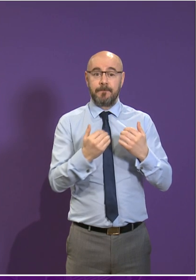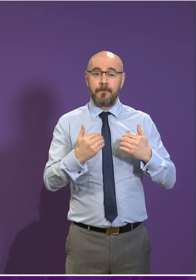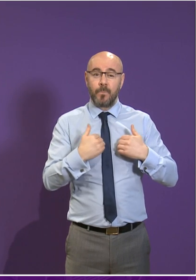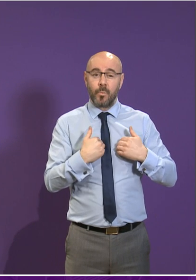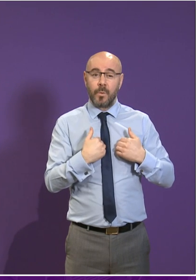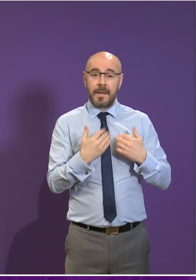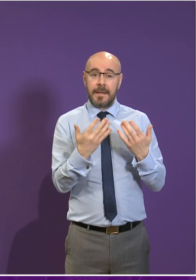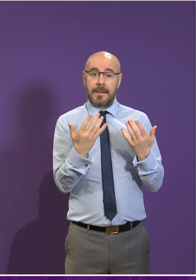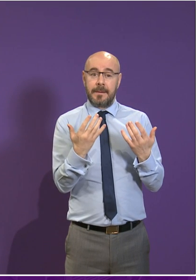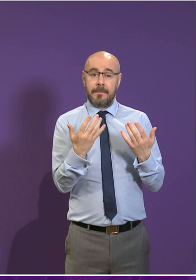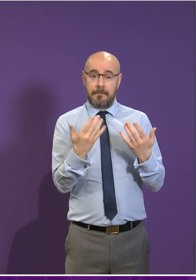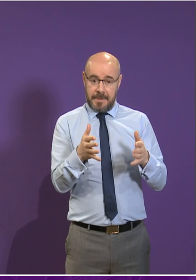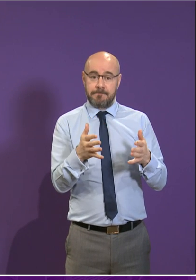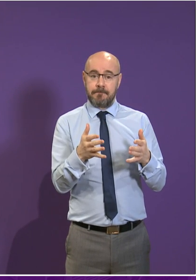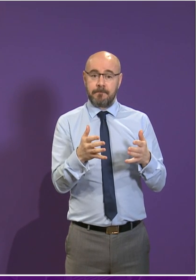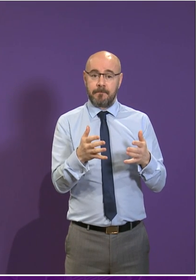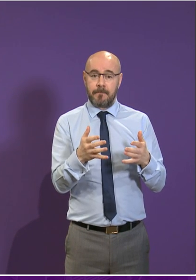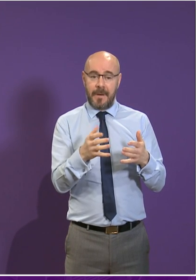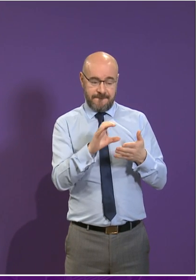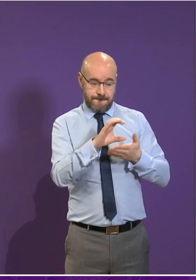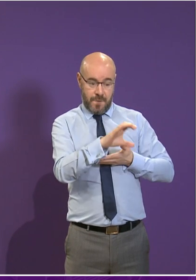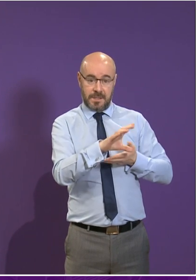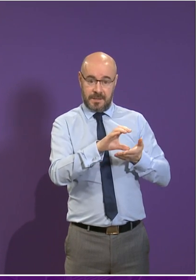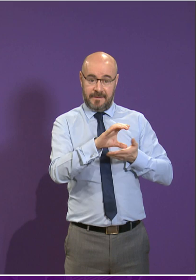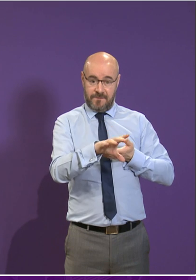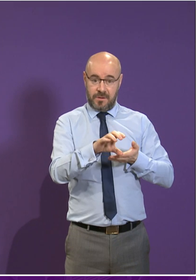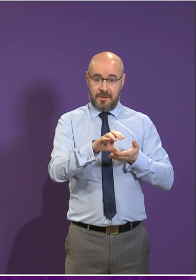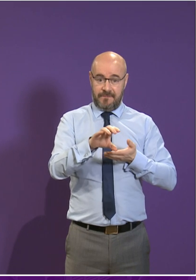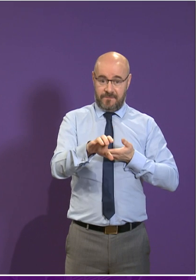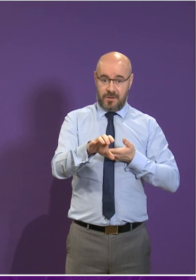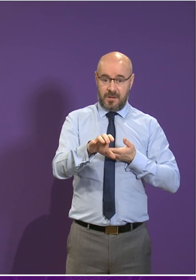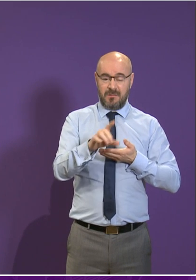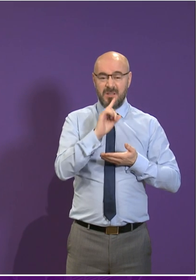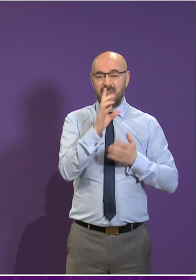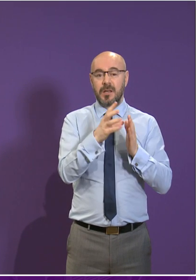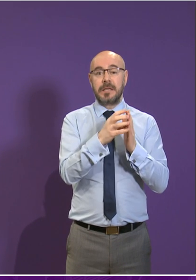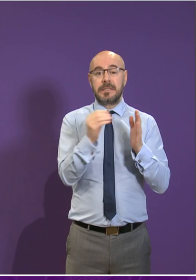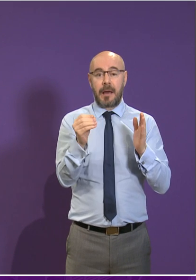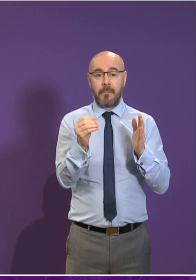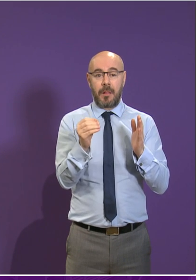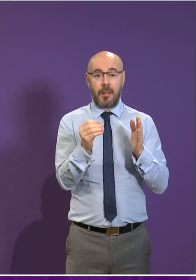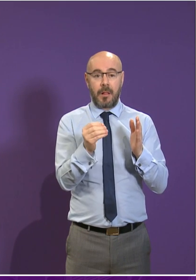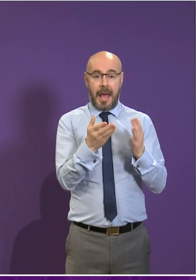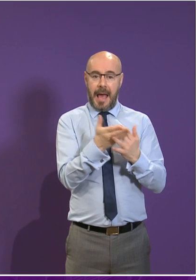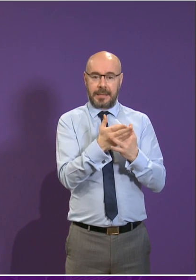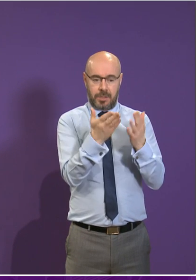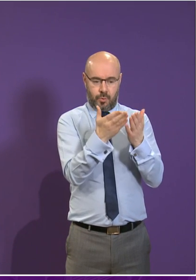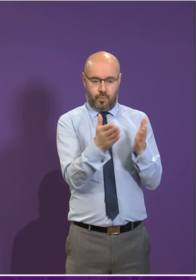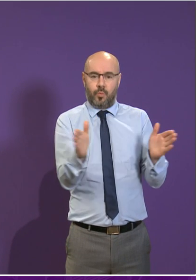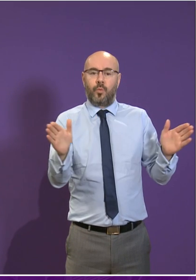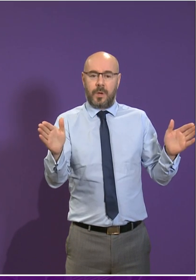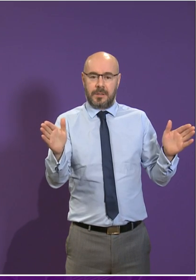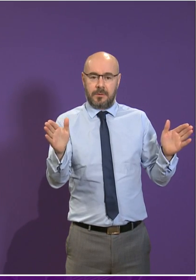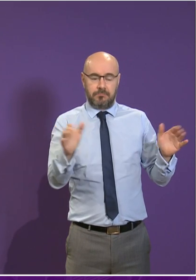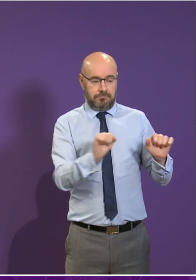Where we have put in place specific funding, for example, for things like widening access,